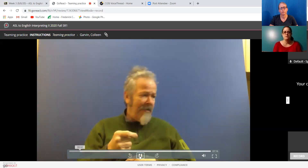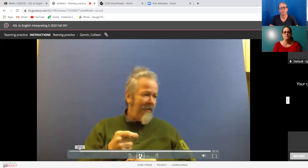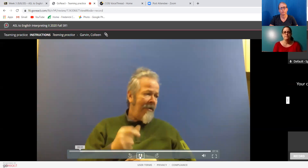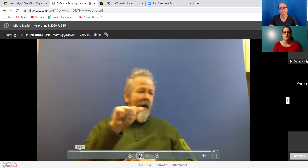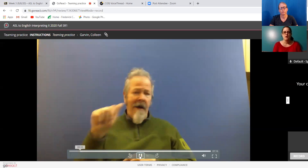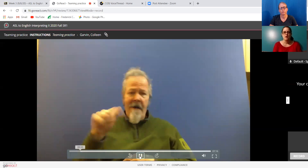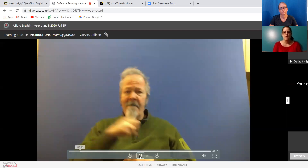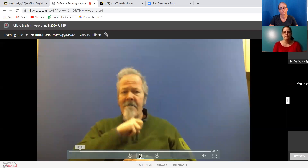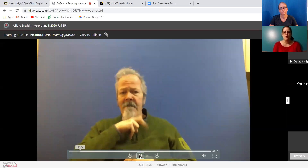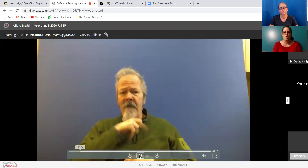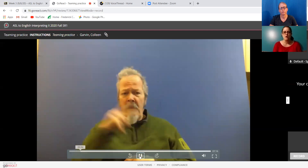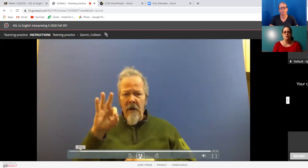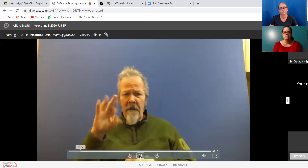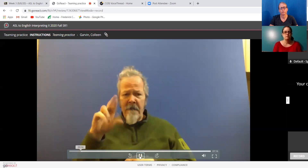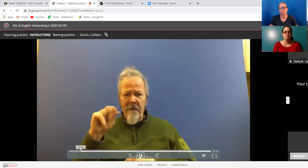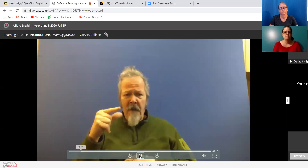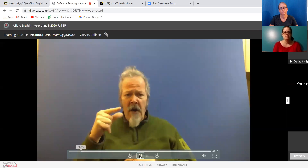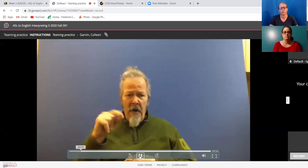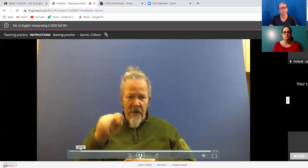Dog, a Frog,